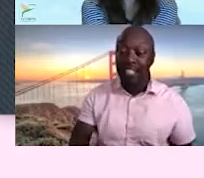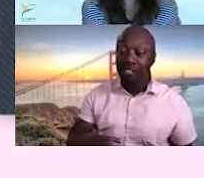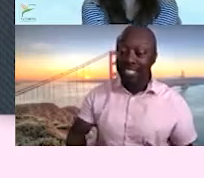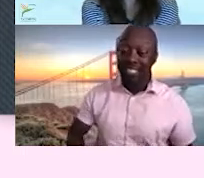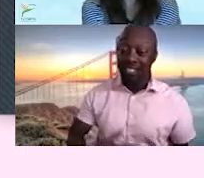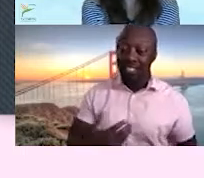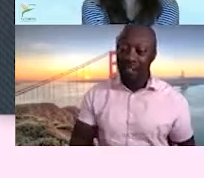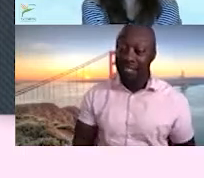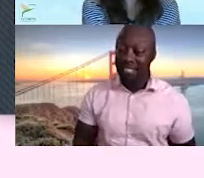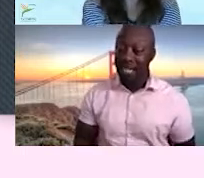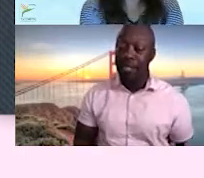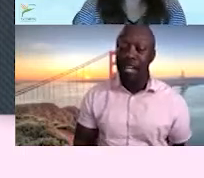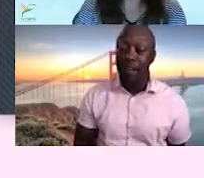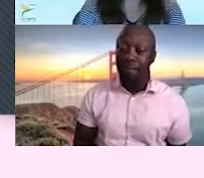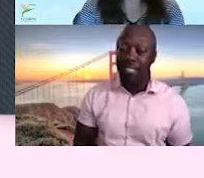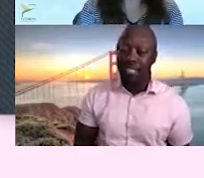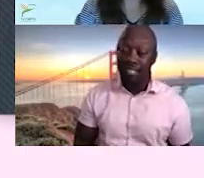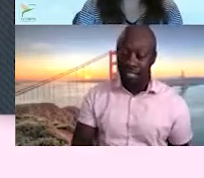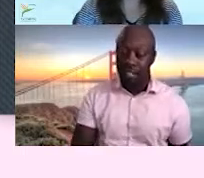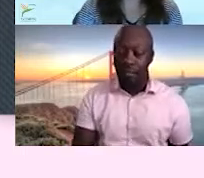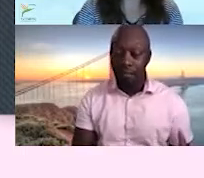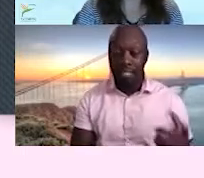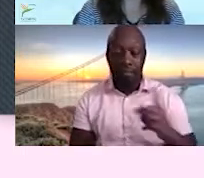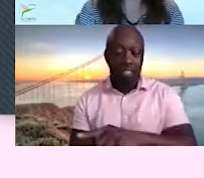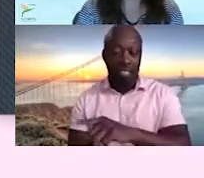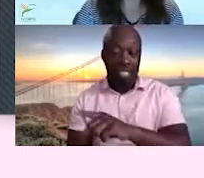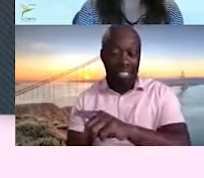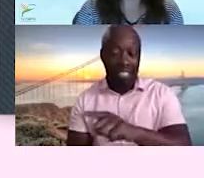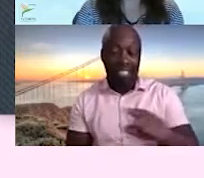It increases their self-esteem and confidence,